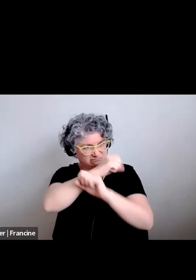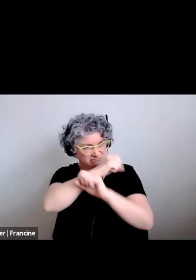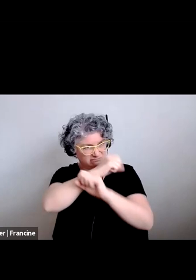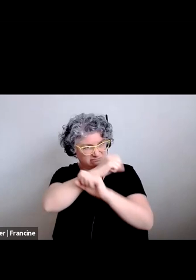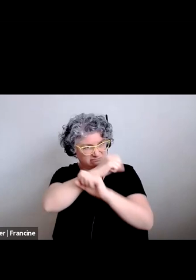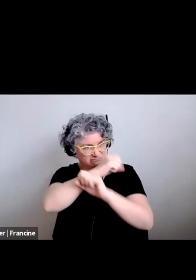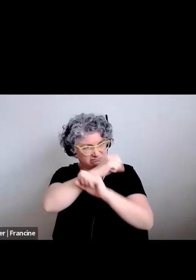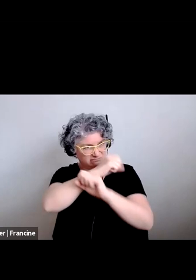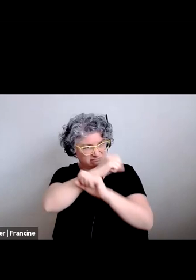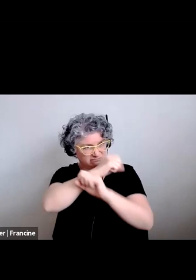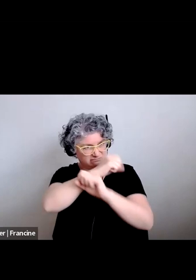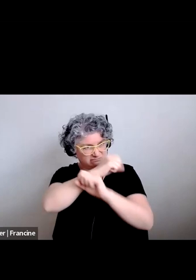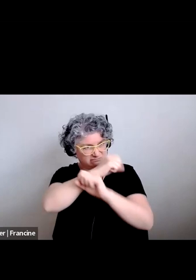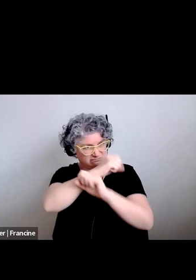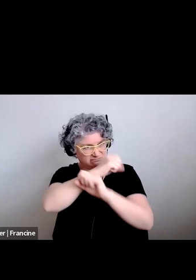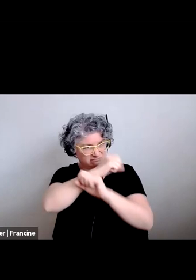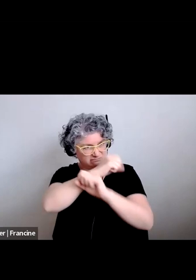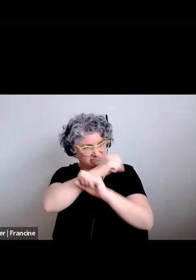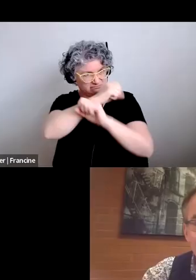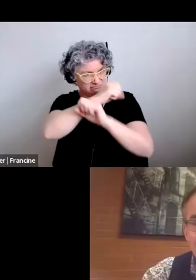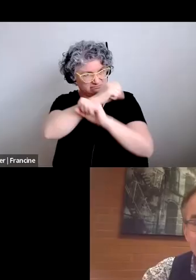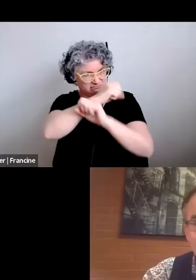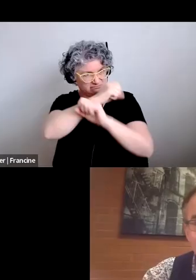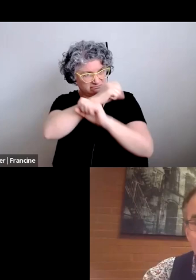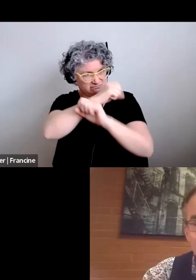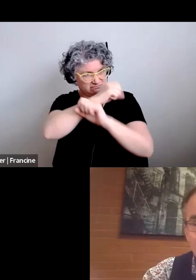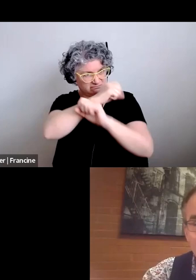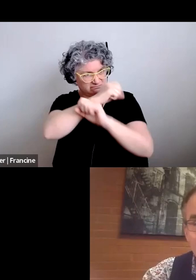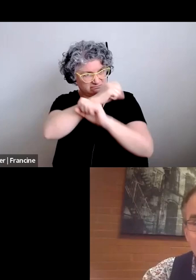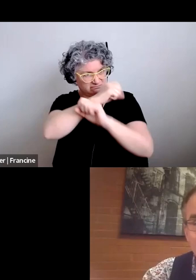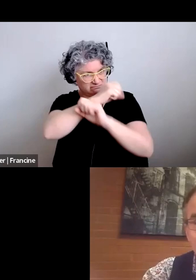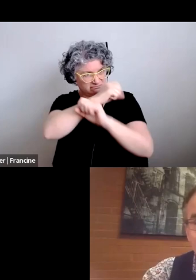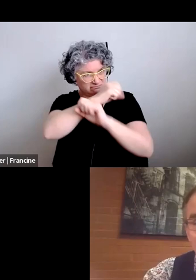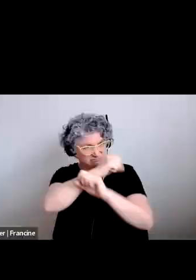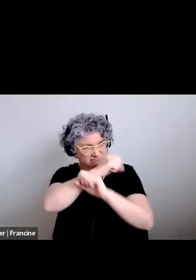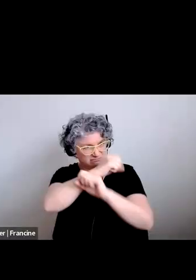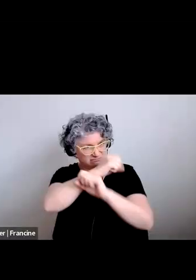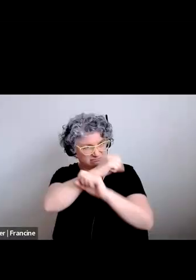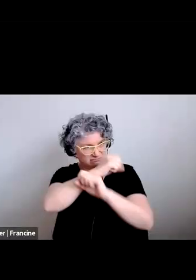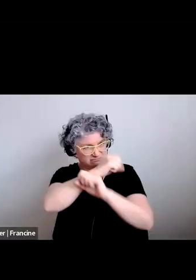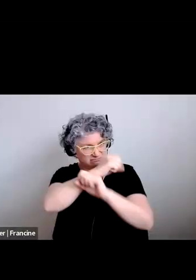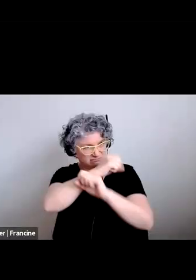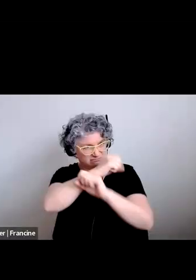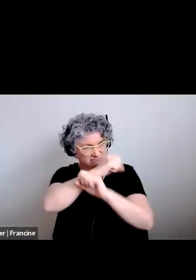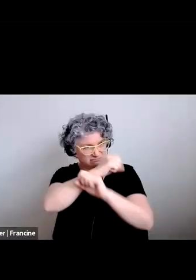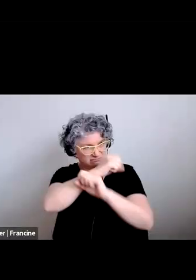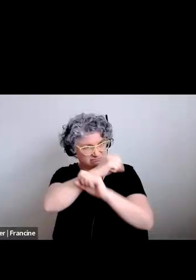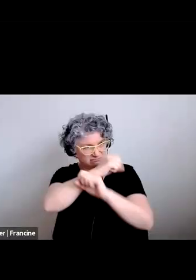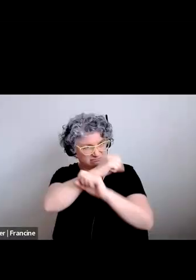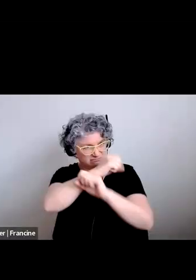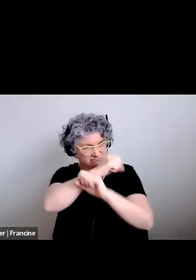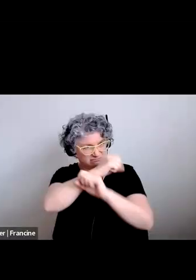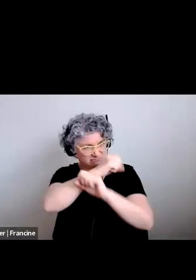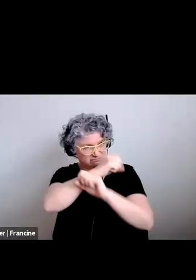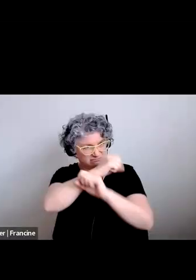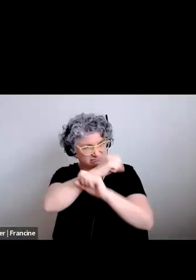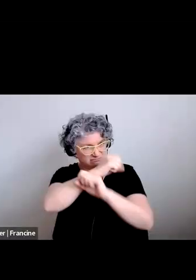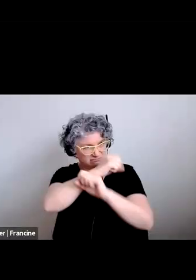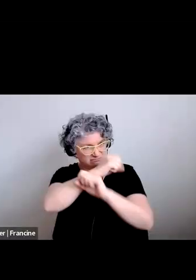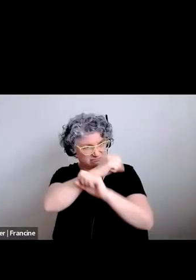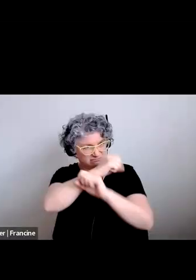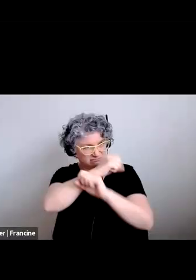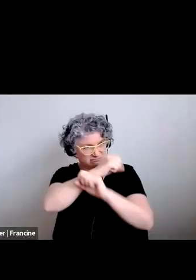spot. It's a slow, cautious return for our audiences.